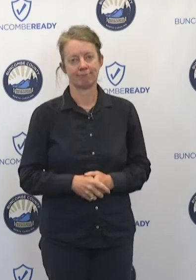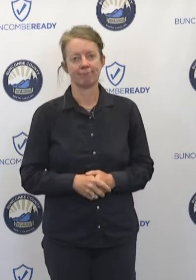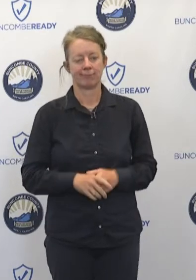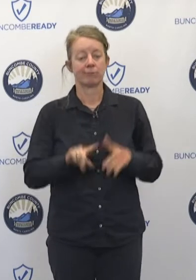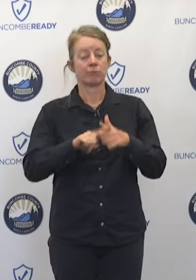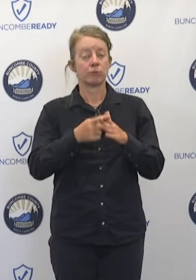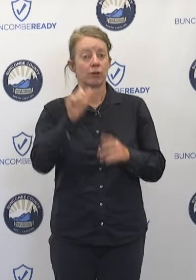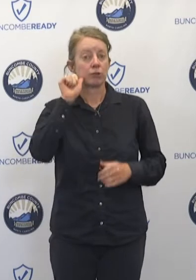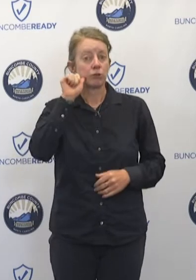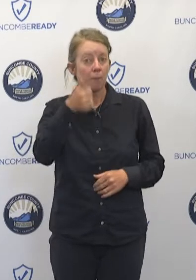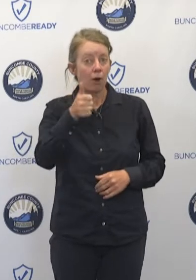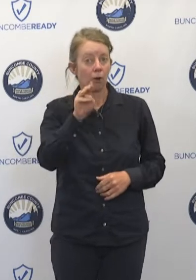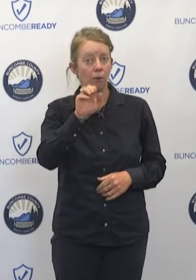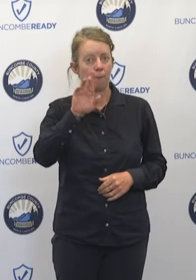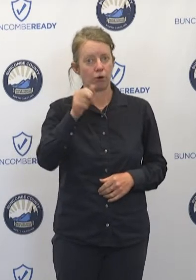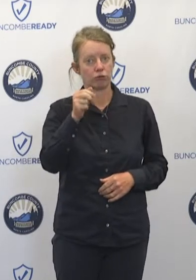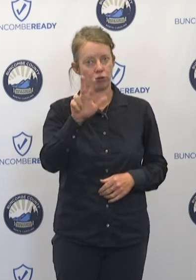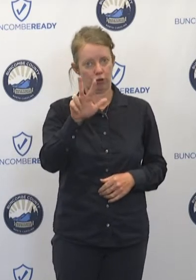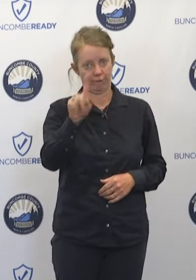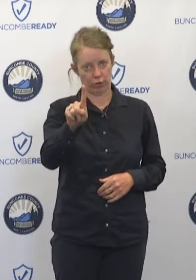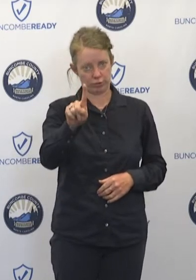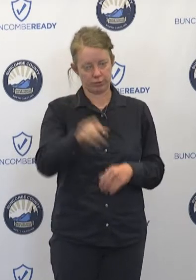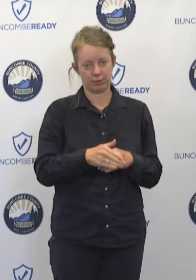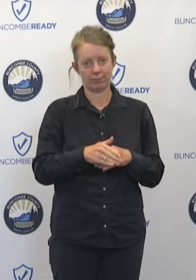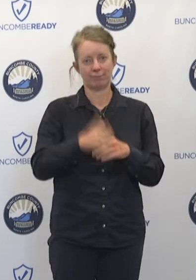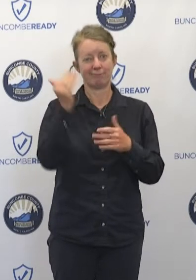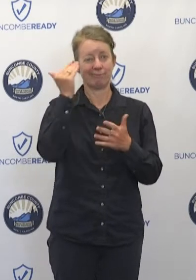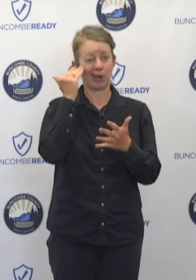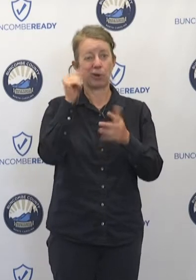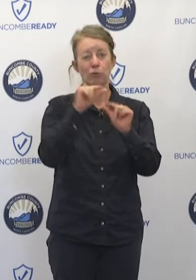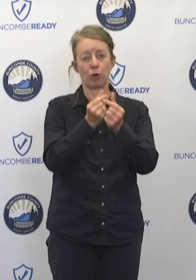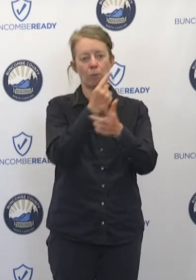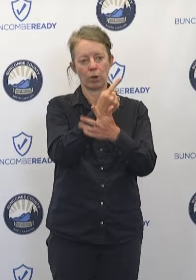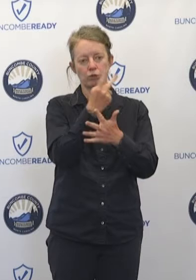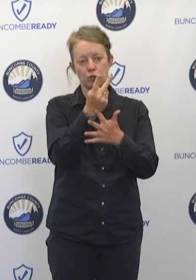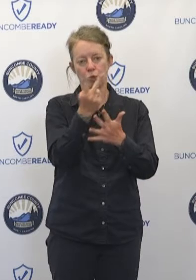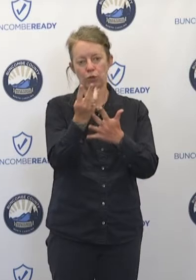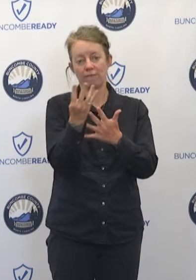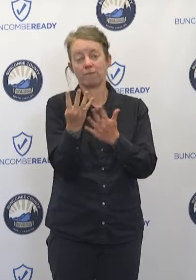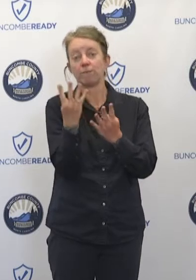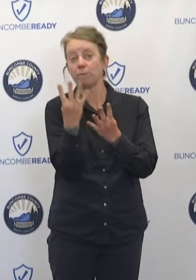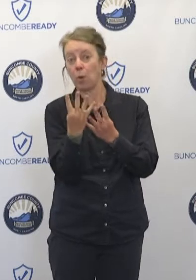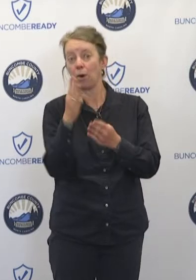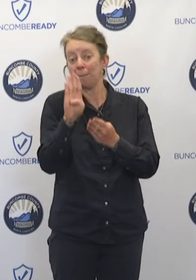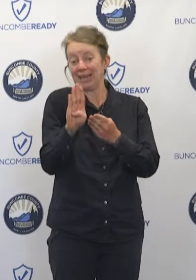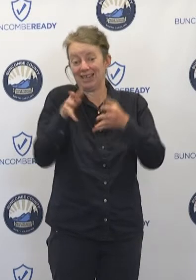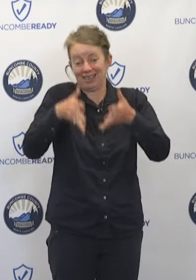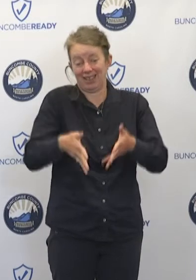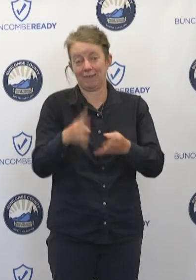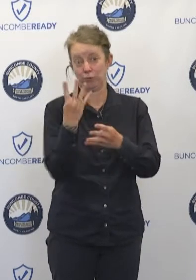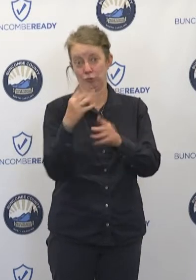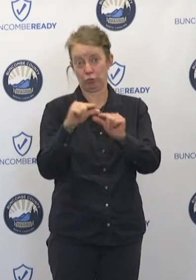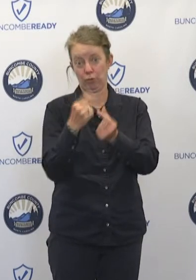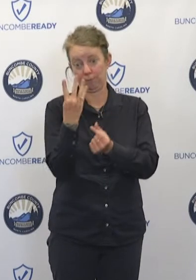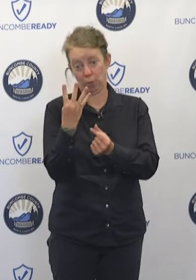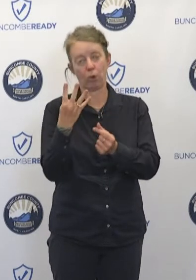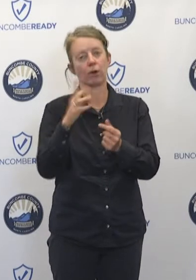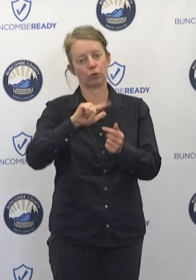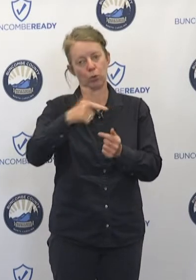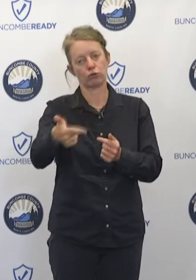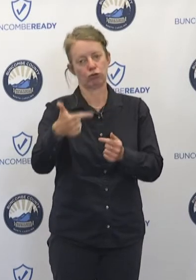Beginning tomorrow, March 31st, the remaining individuals in Group 4B will be eligible for